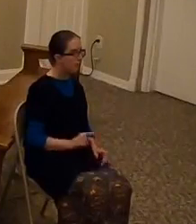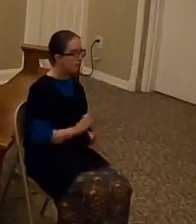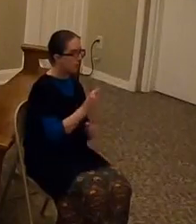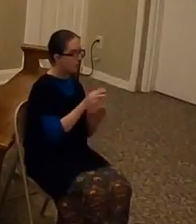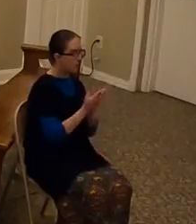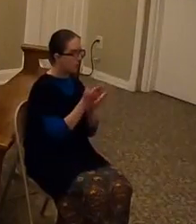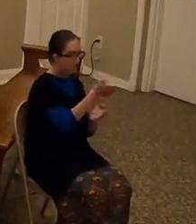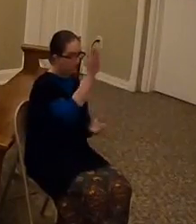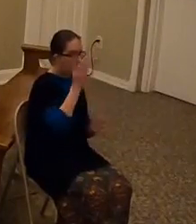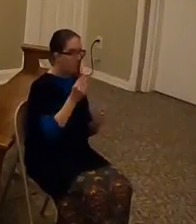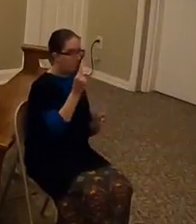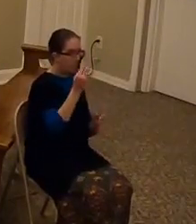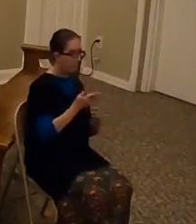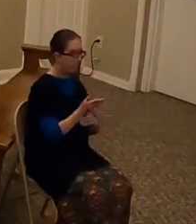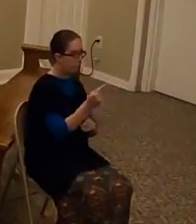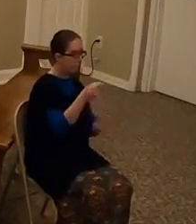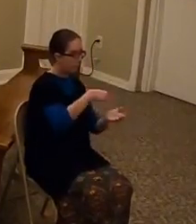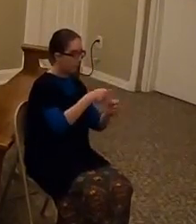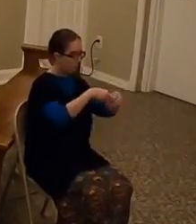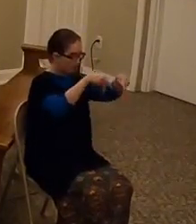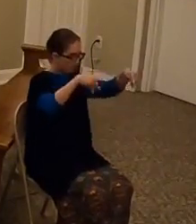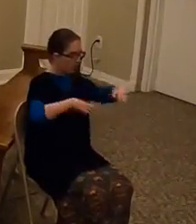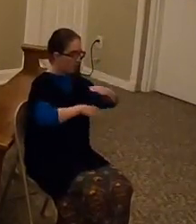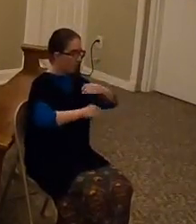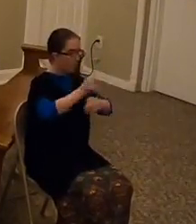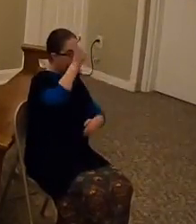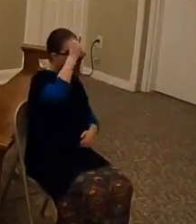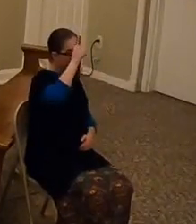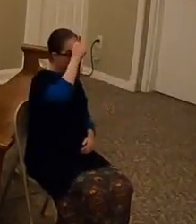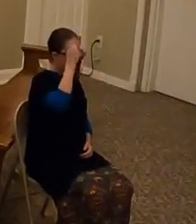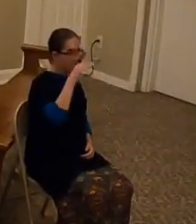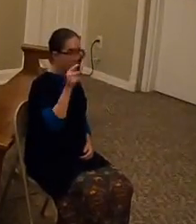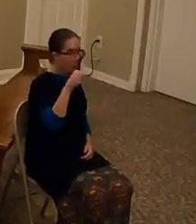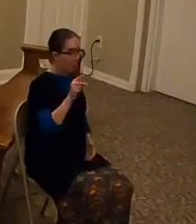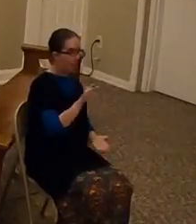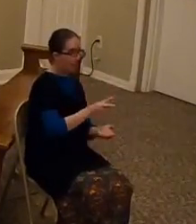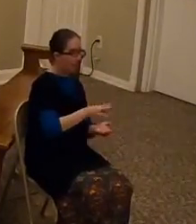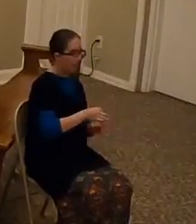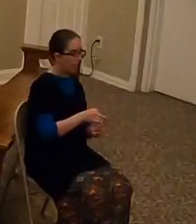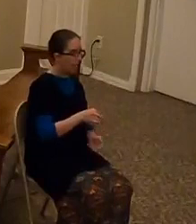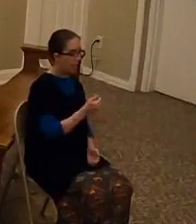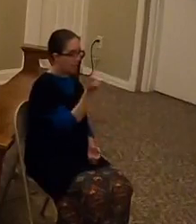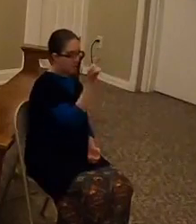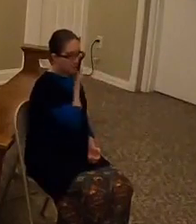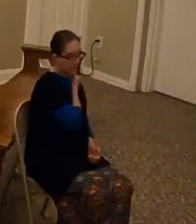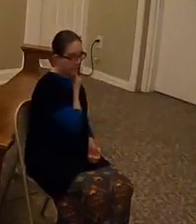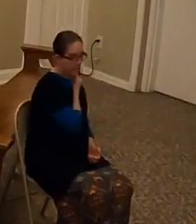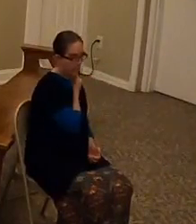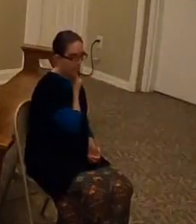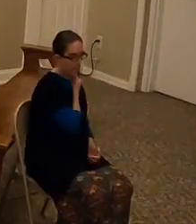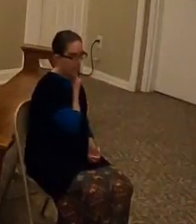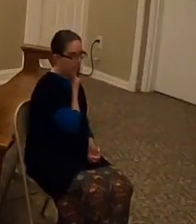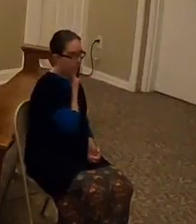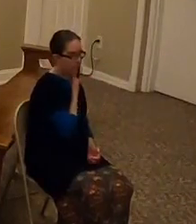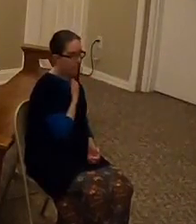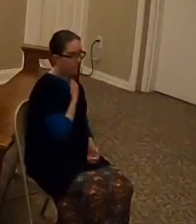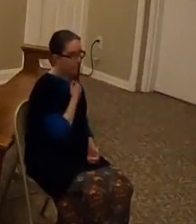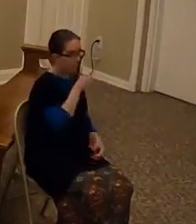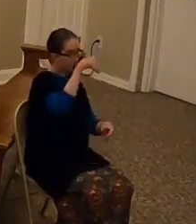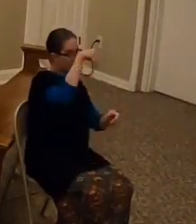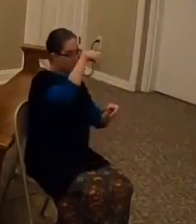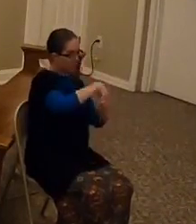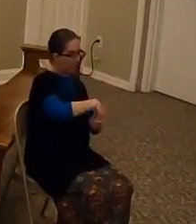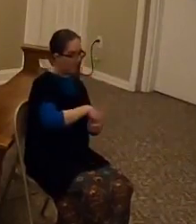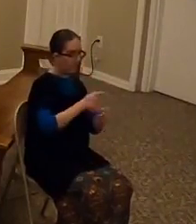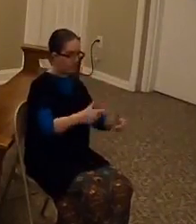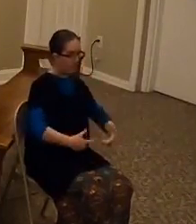the Word of God comes through this pulpit under the anointing of the Holy Ghost and it pricks your heart and it gets down into